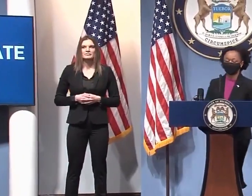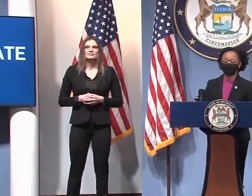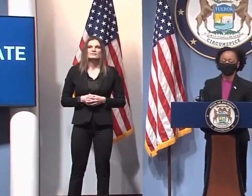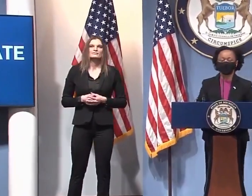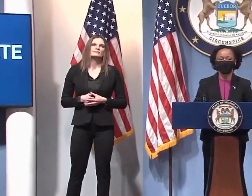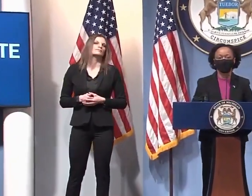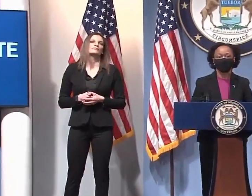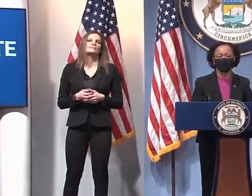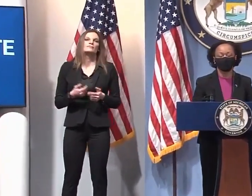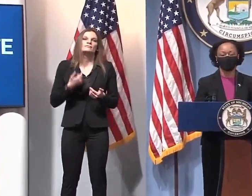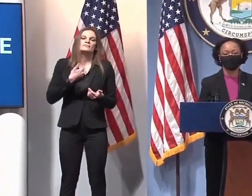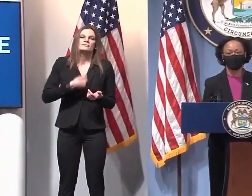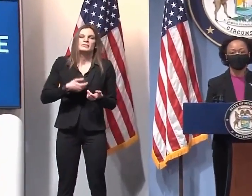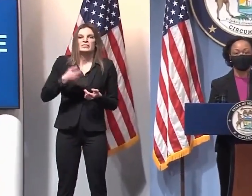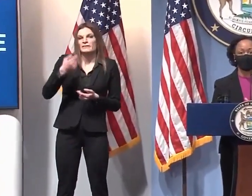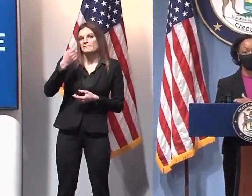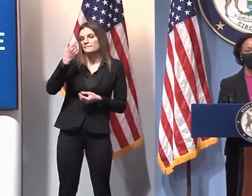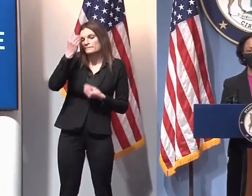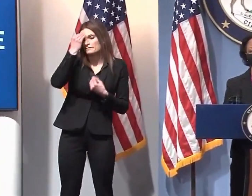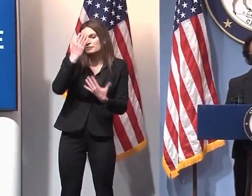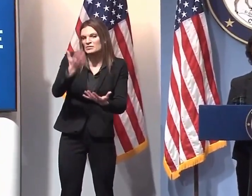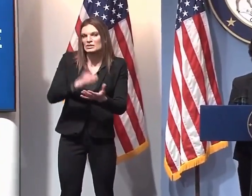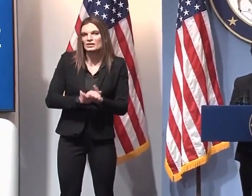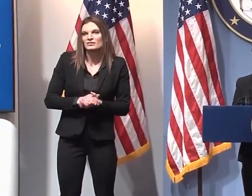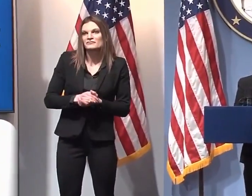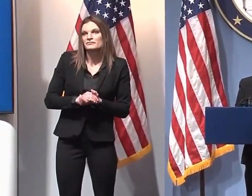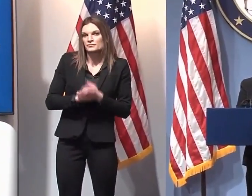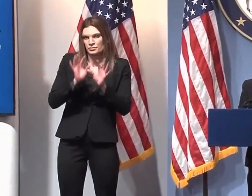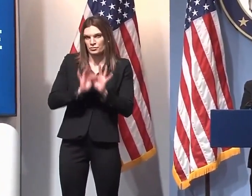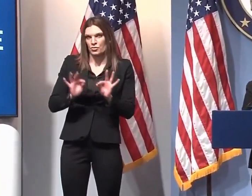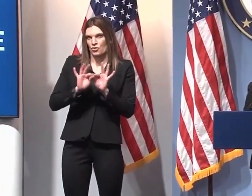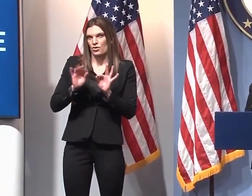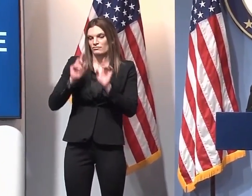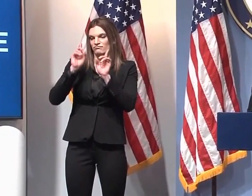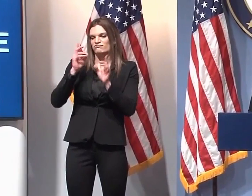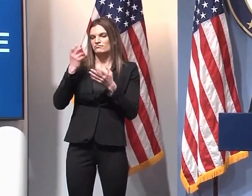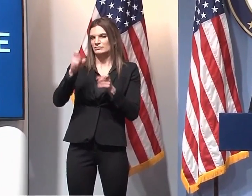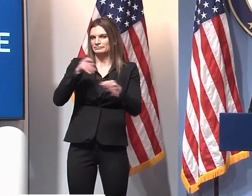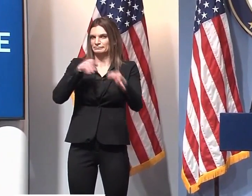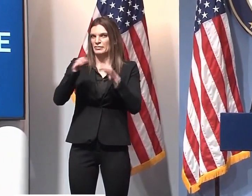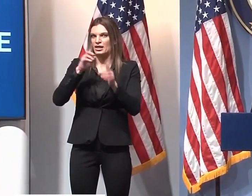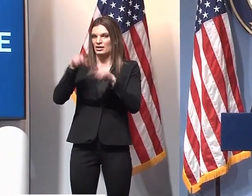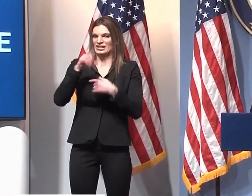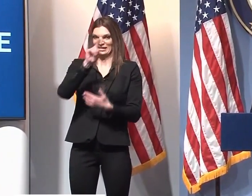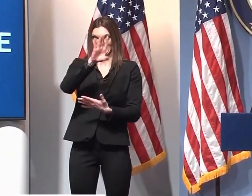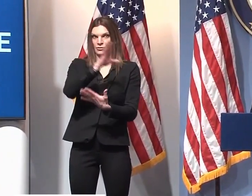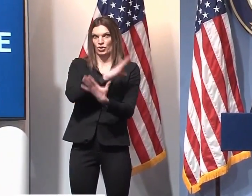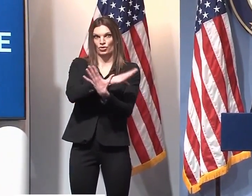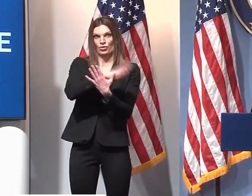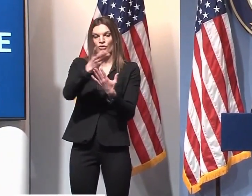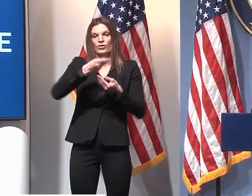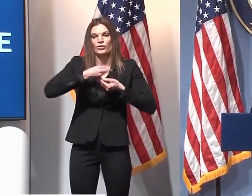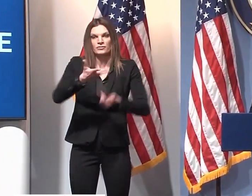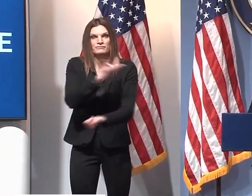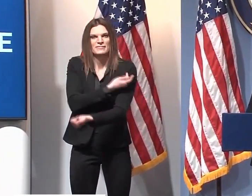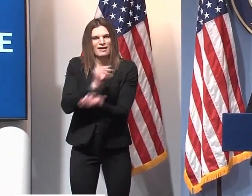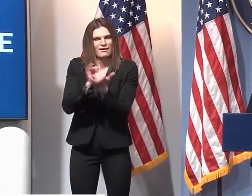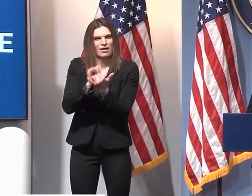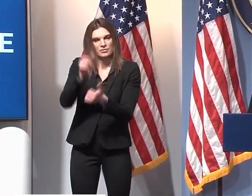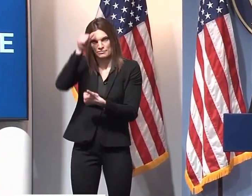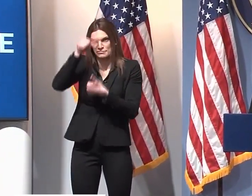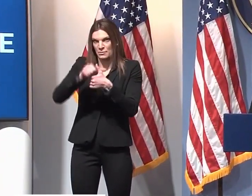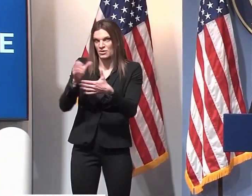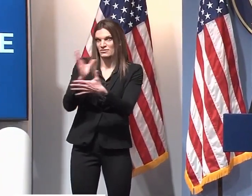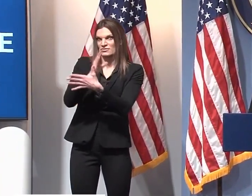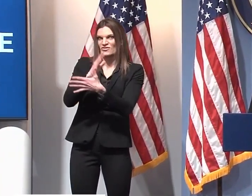Yeah, so I think it's important to understand how we've been distributing vaccines since December. In the beginning, if you recall, our healthcare workers